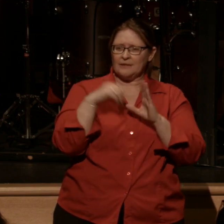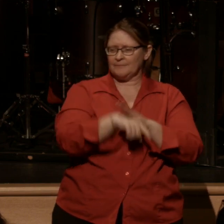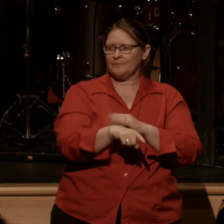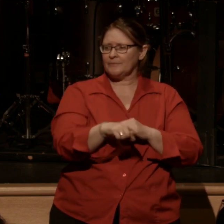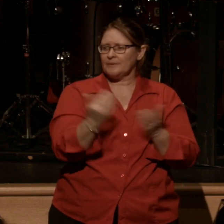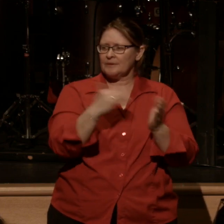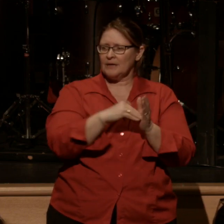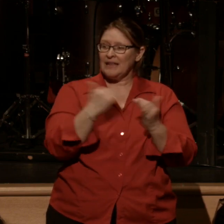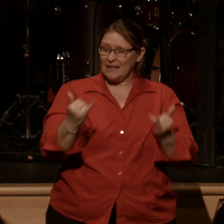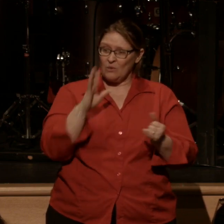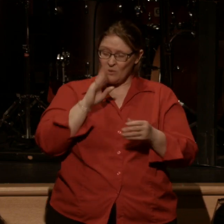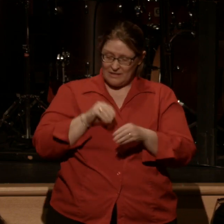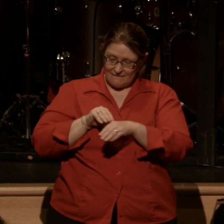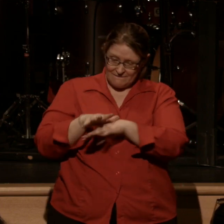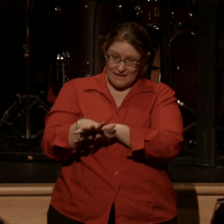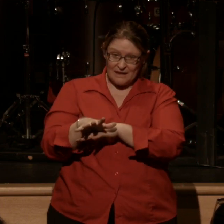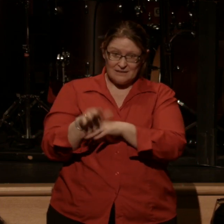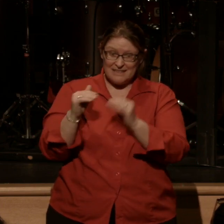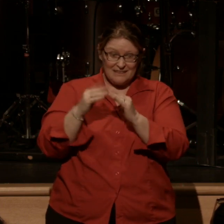in you and I today.